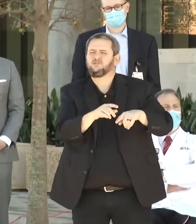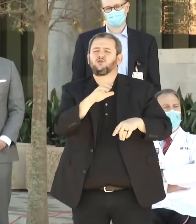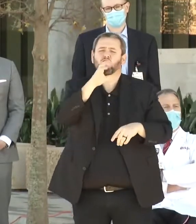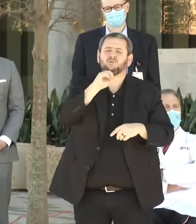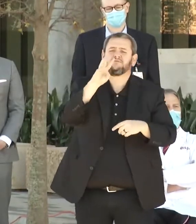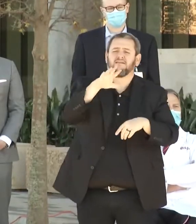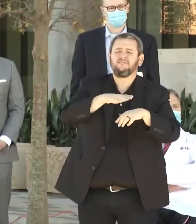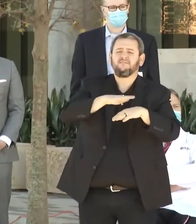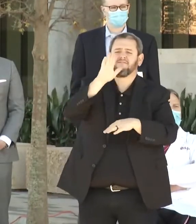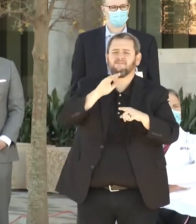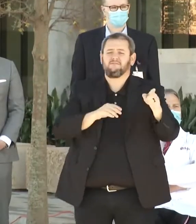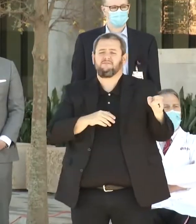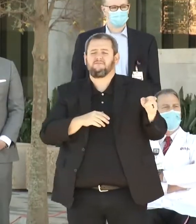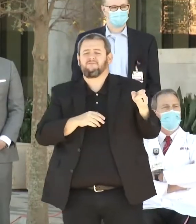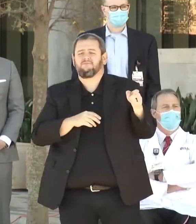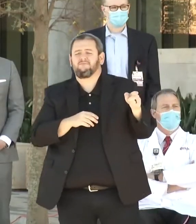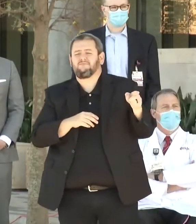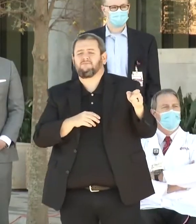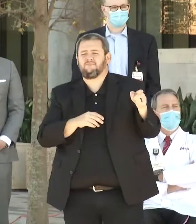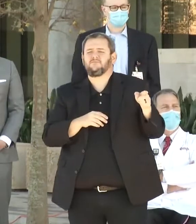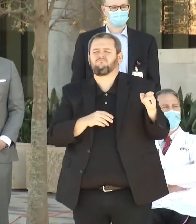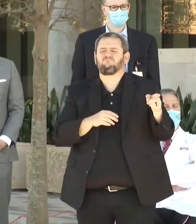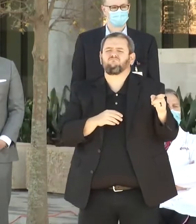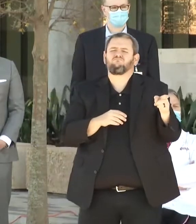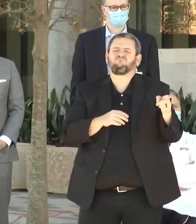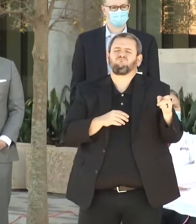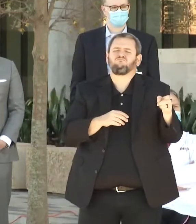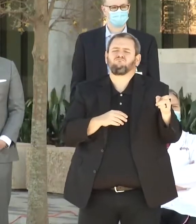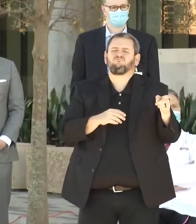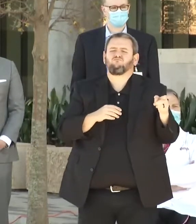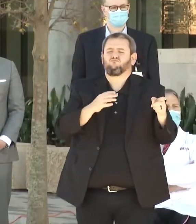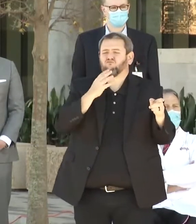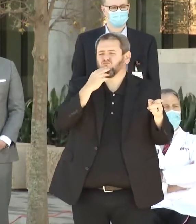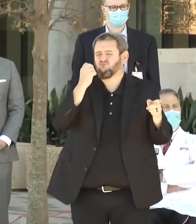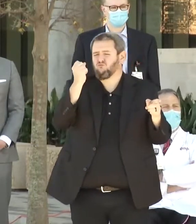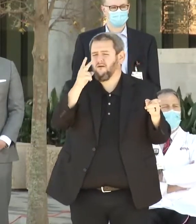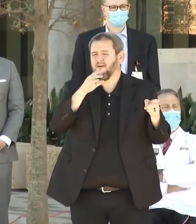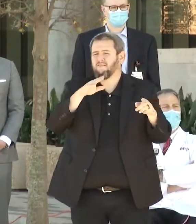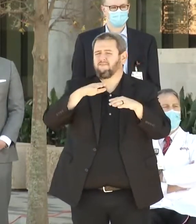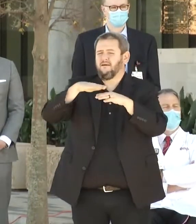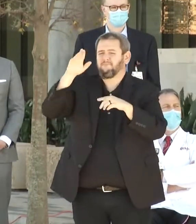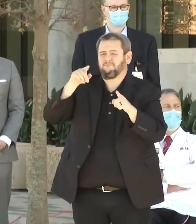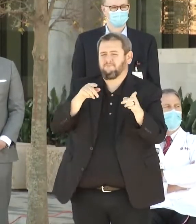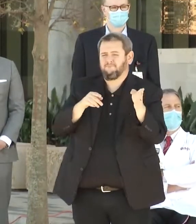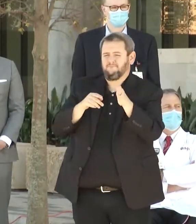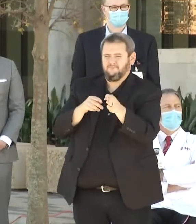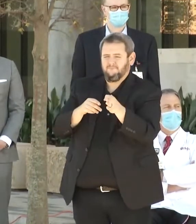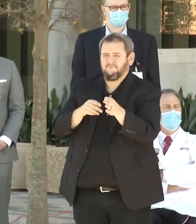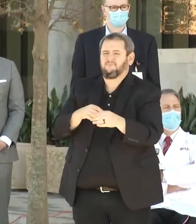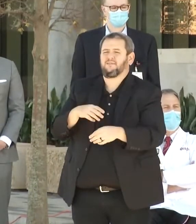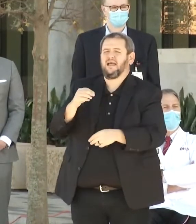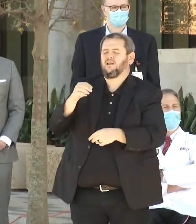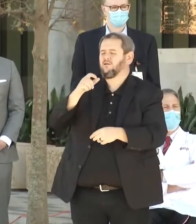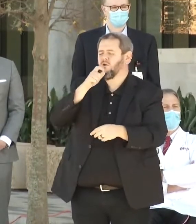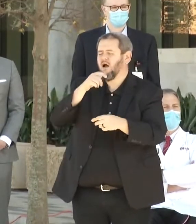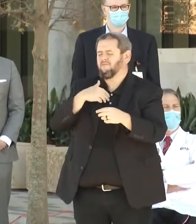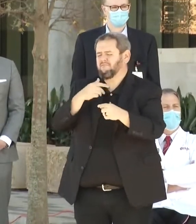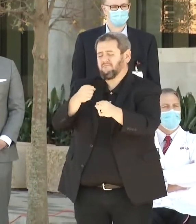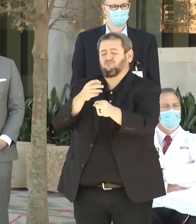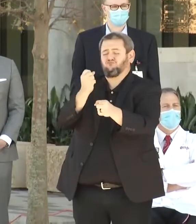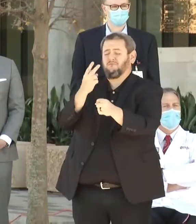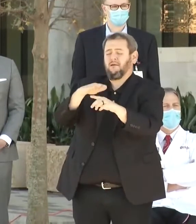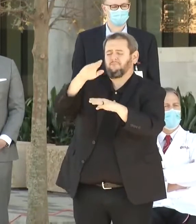and those 12 and older with comorbidities. In clinical trials, it was shown to decrease